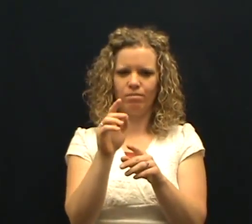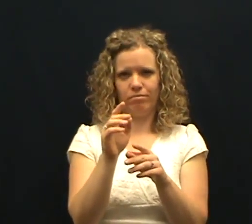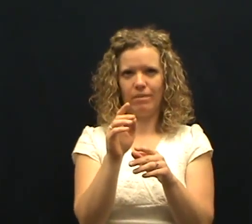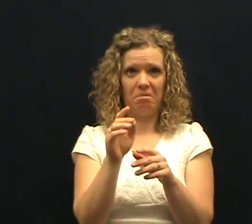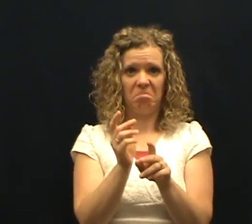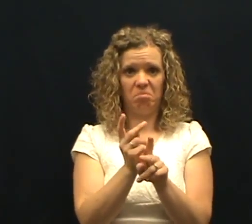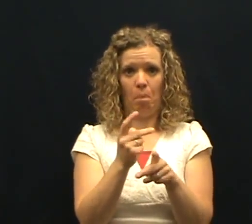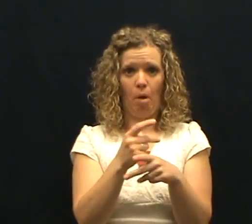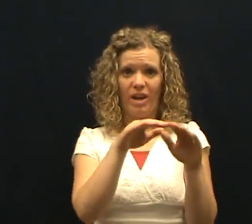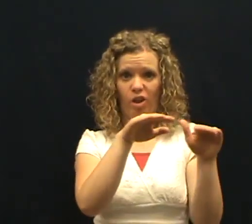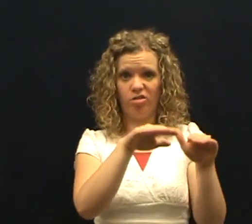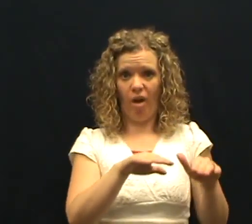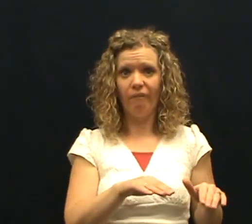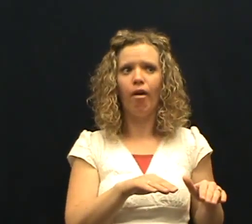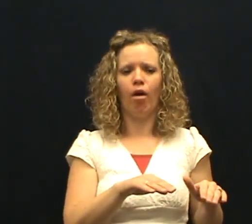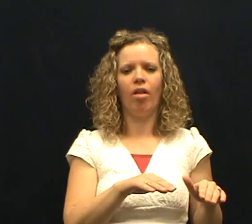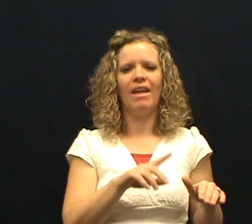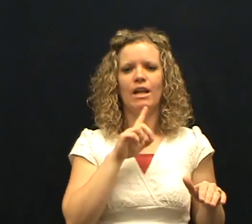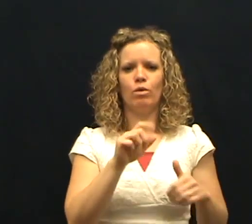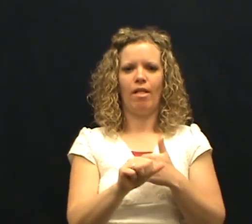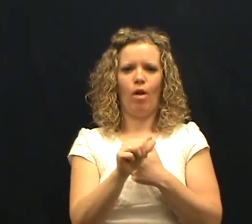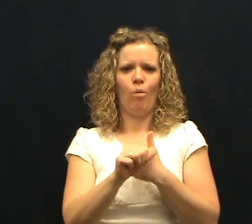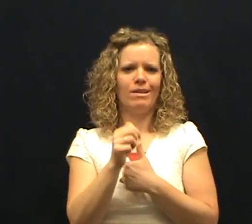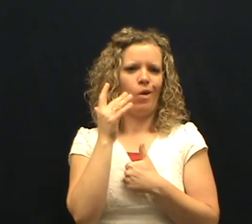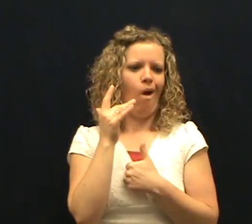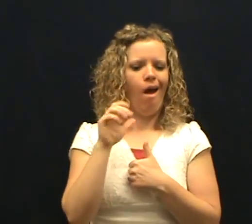by stealing them or misappropriating them in some